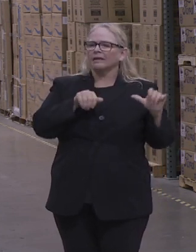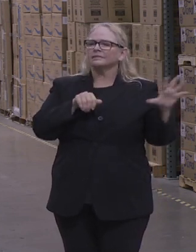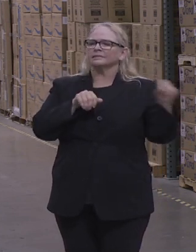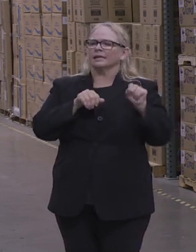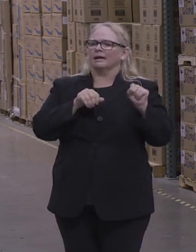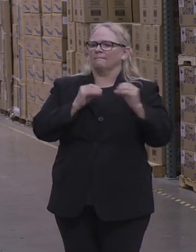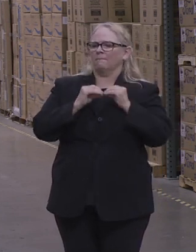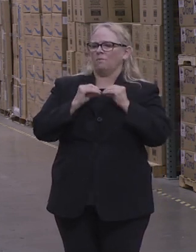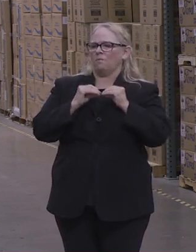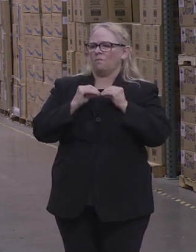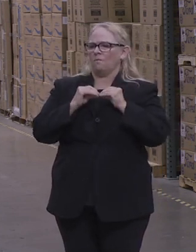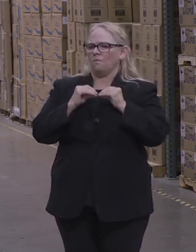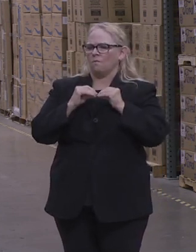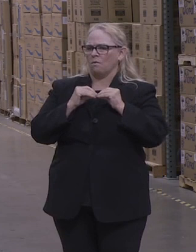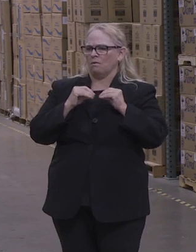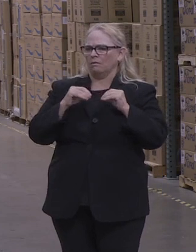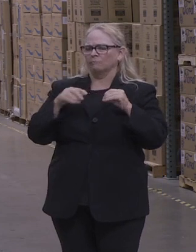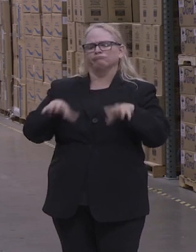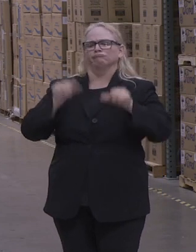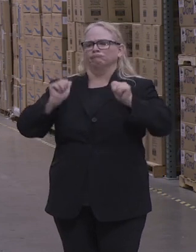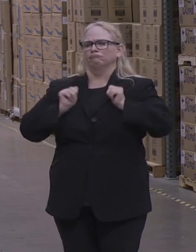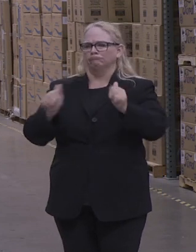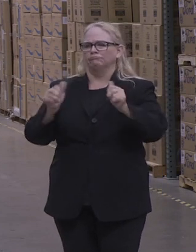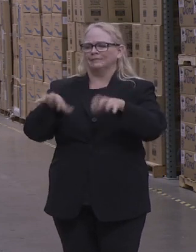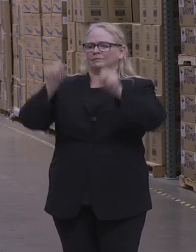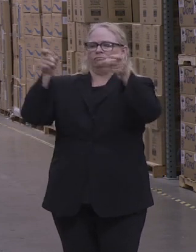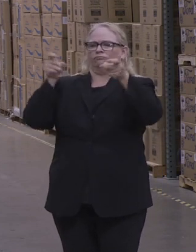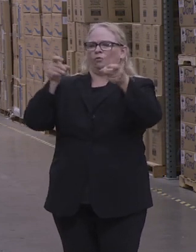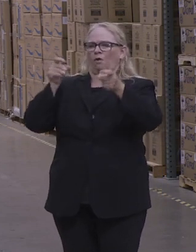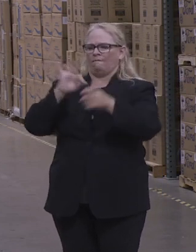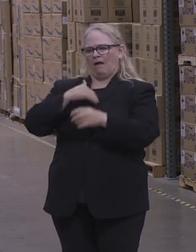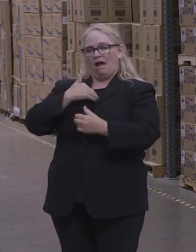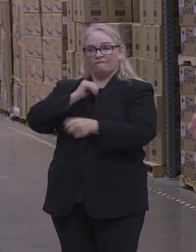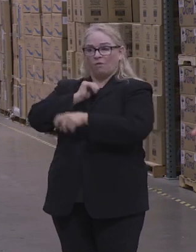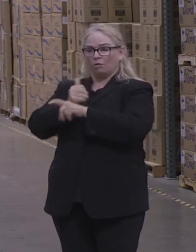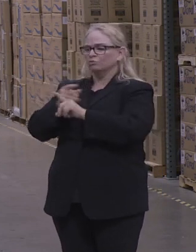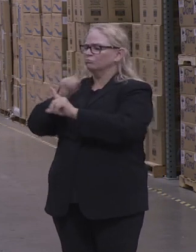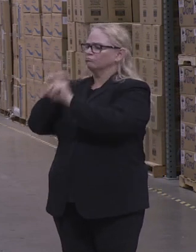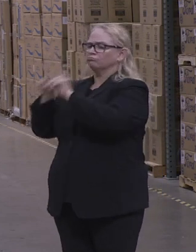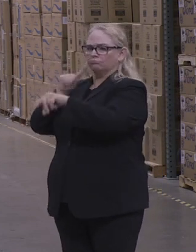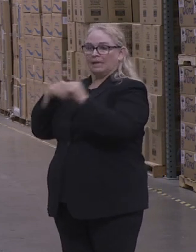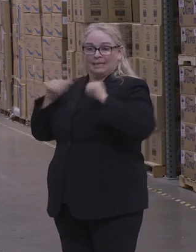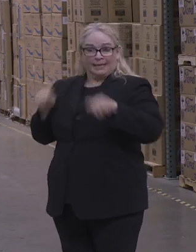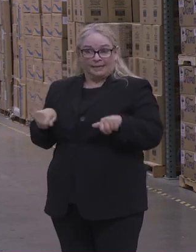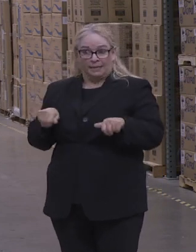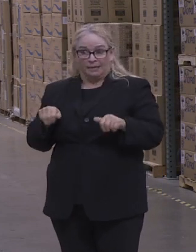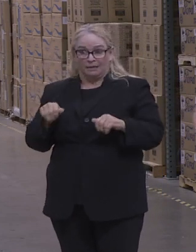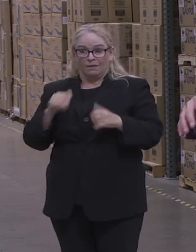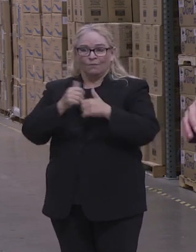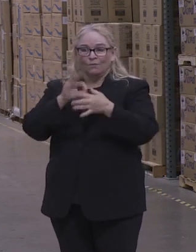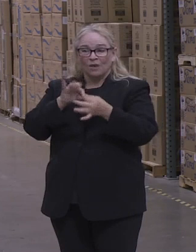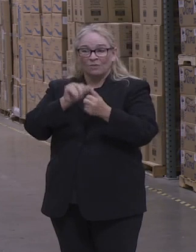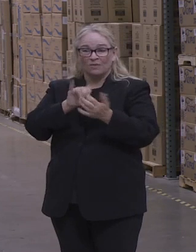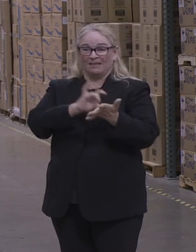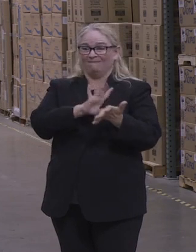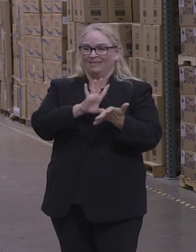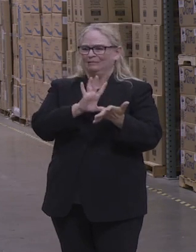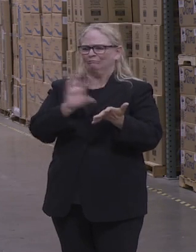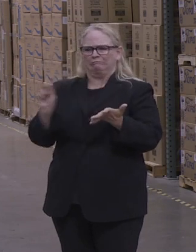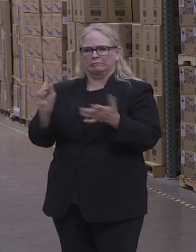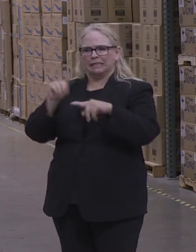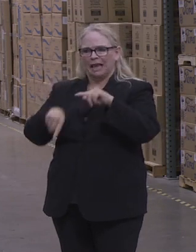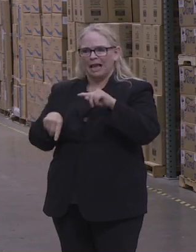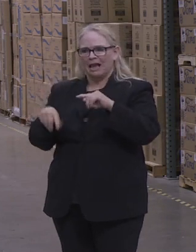these executive orders, which you're well familiar I have done, including on evictions as it relates to a broad statewide